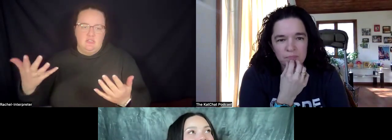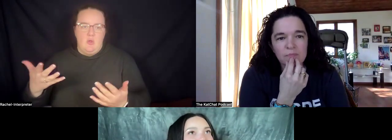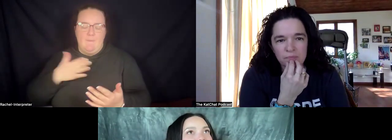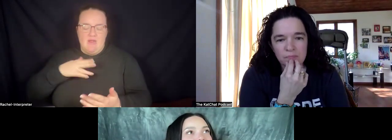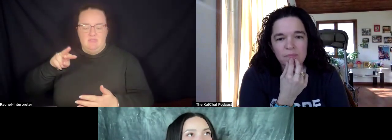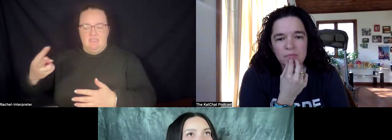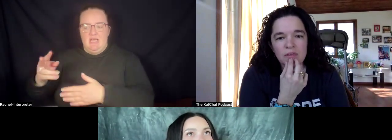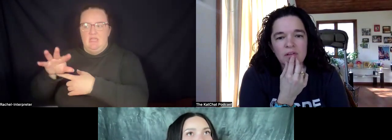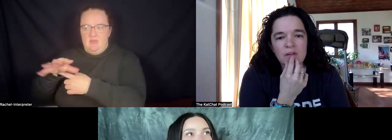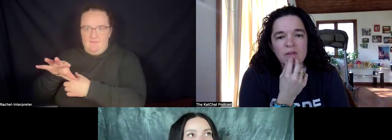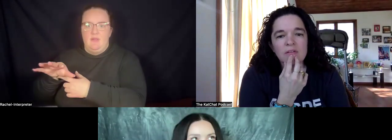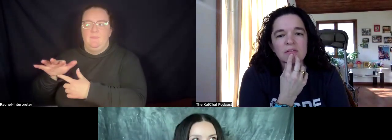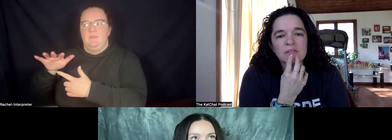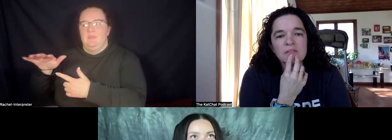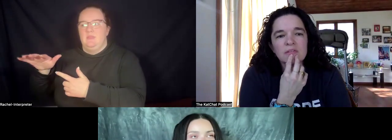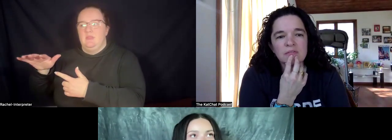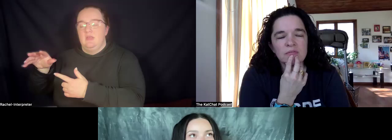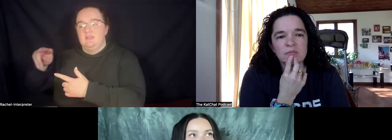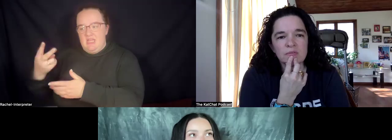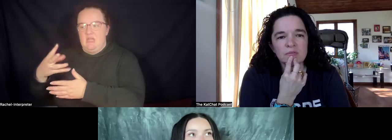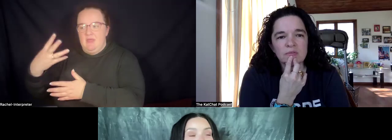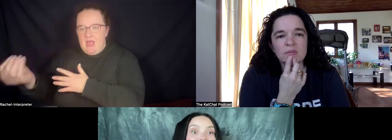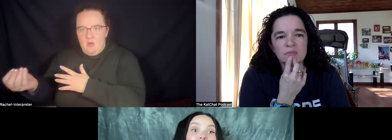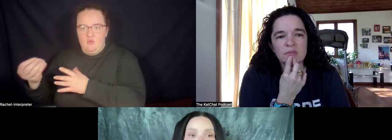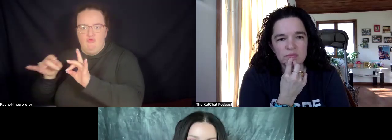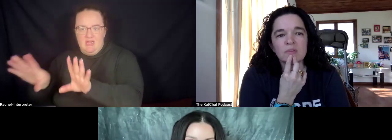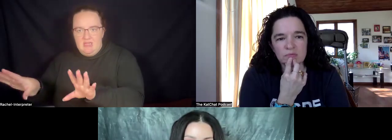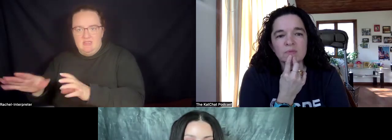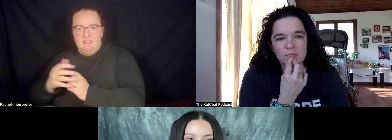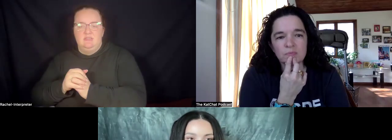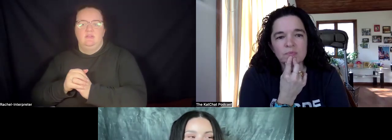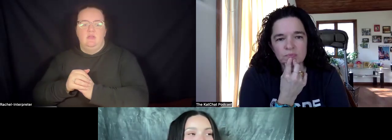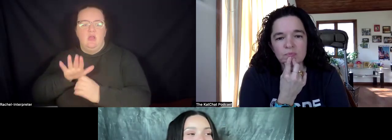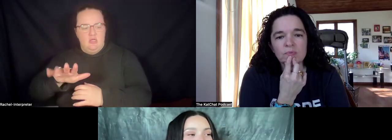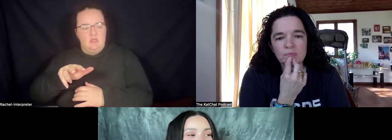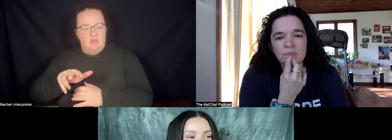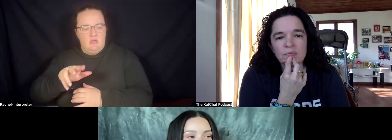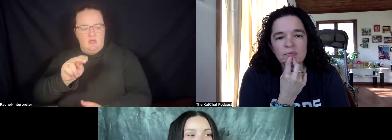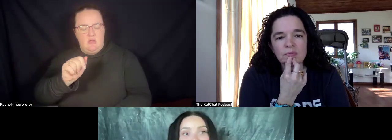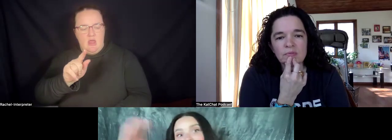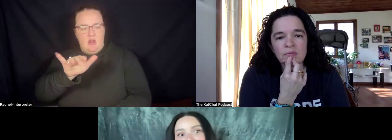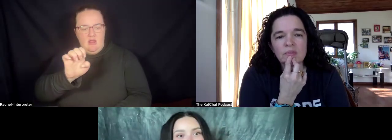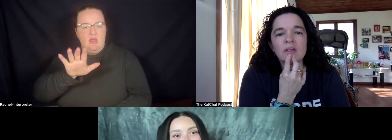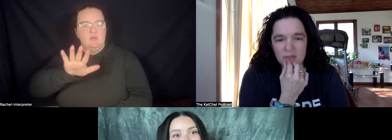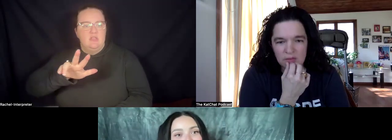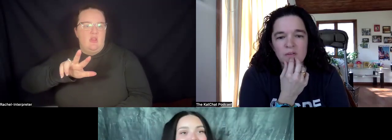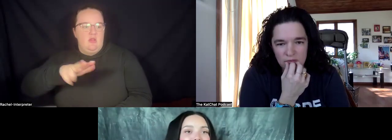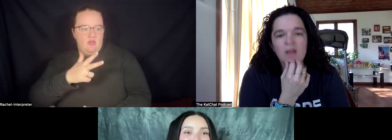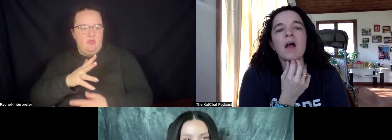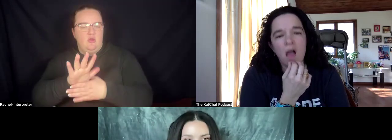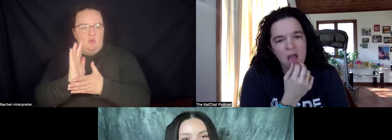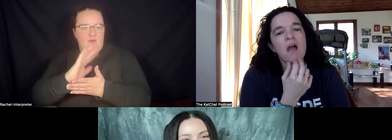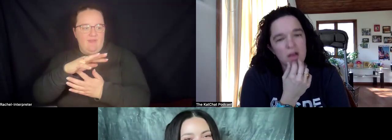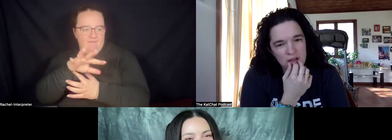out. Natalie was the third movie to be filmed, first film to be out. And then Ashley was the last movie, but ended